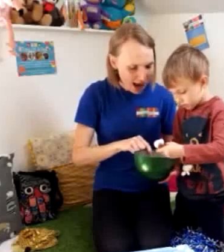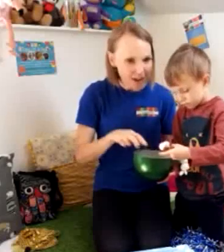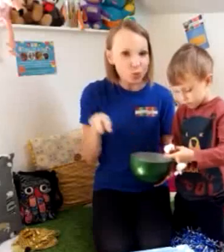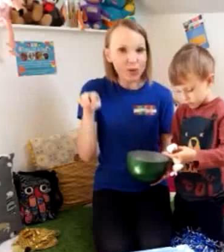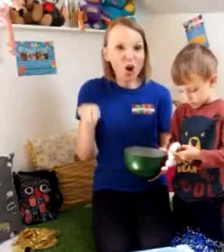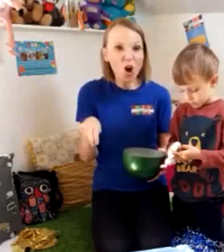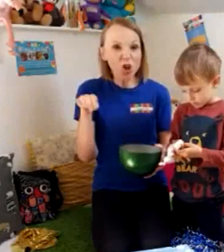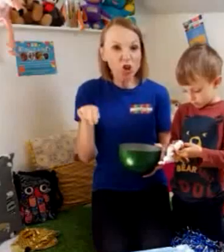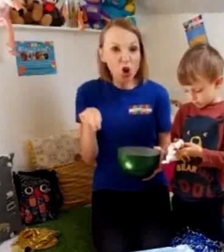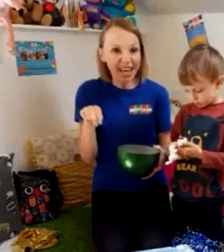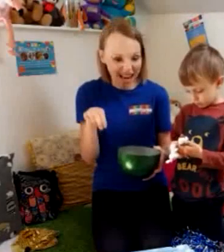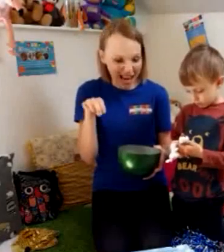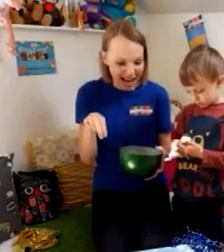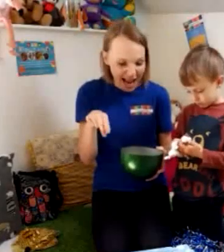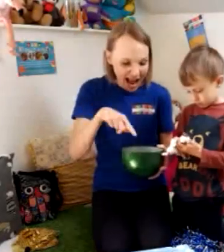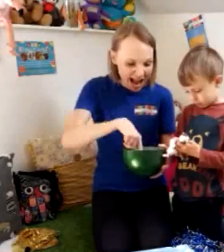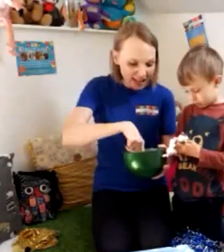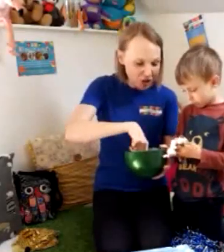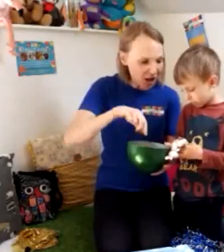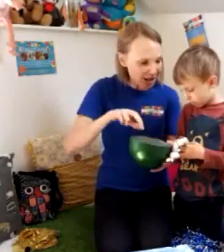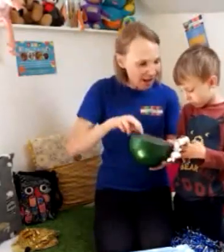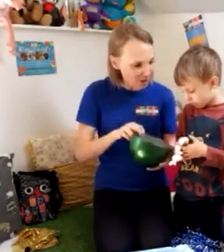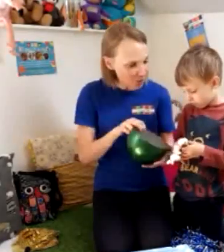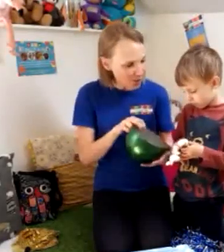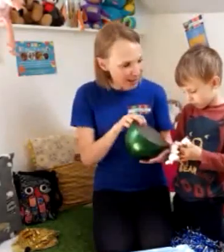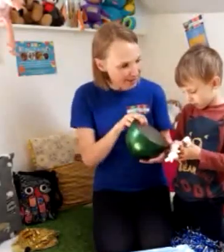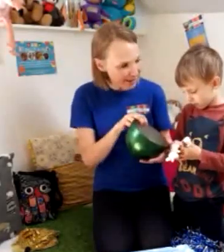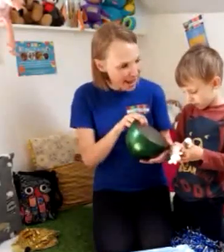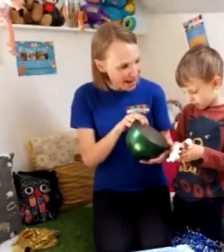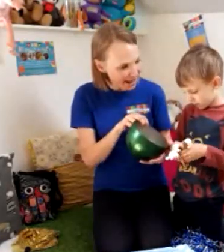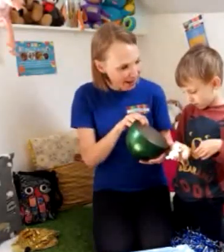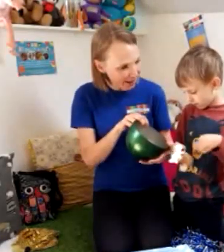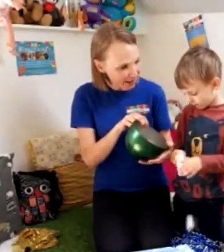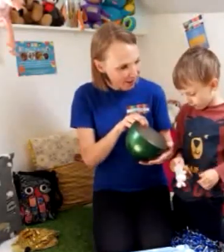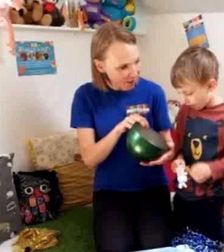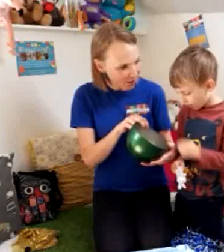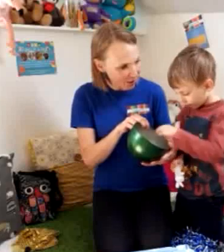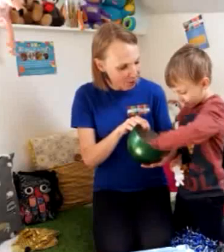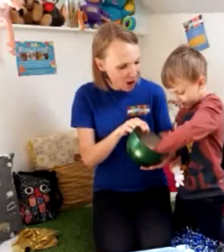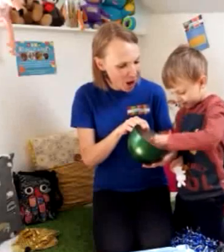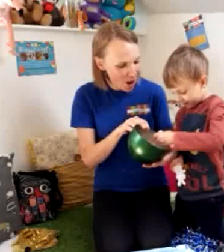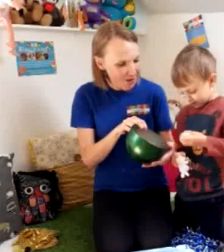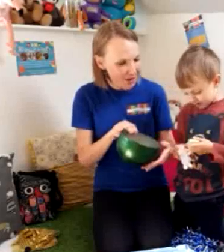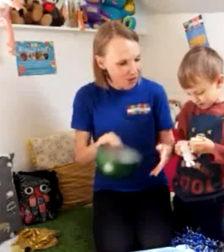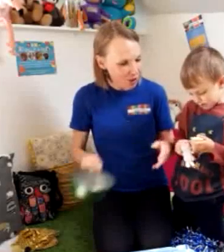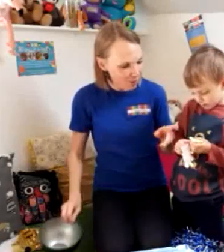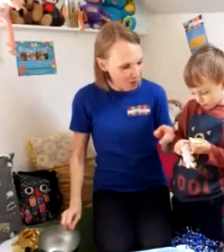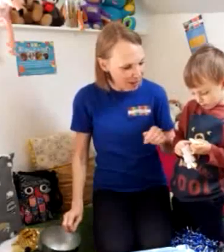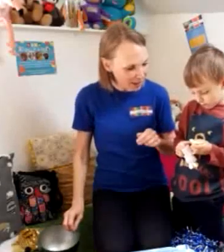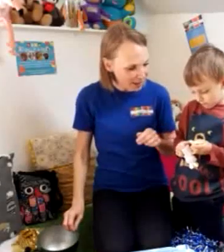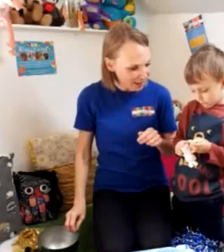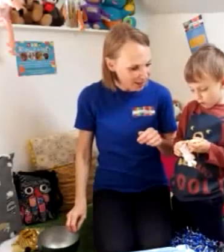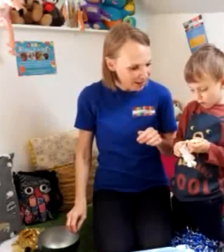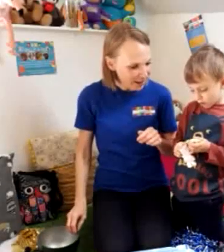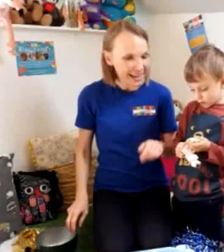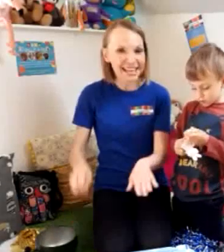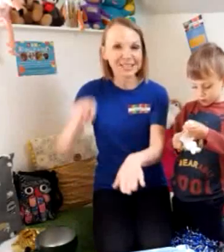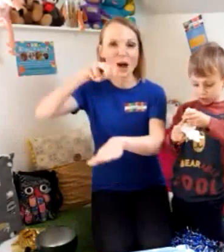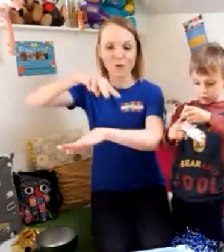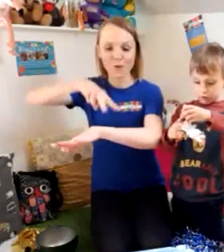And we've got a doggy. And our last one is a frog. On the farm. Show everybody. frog. It's a